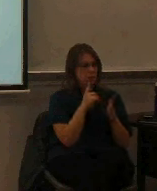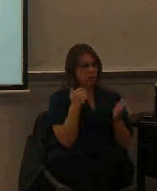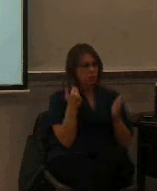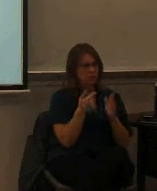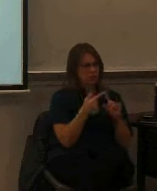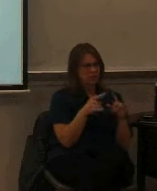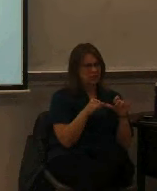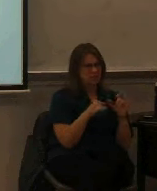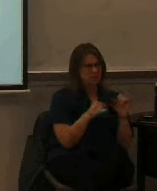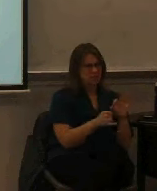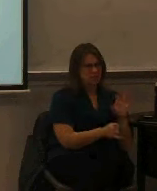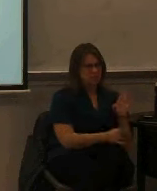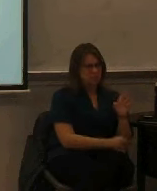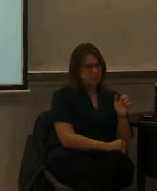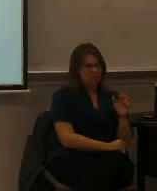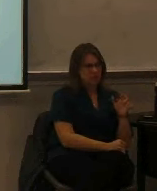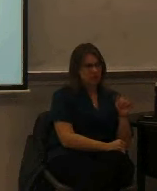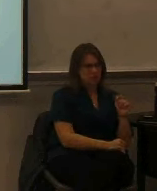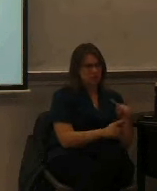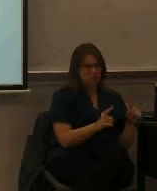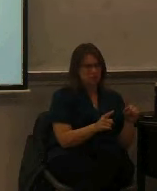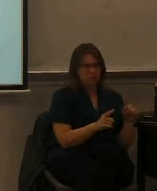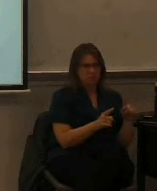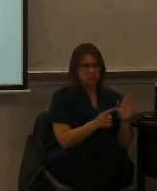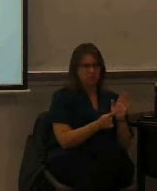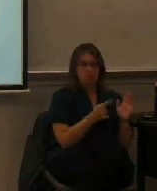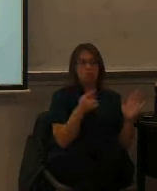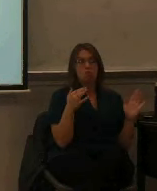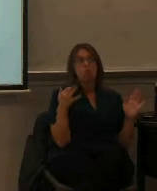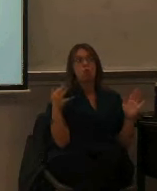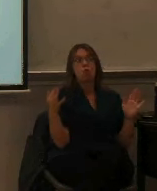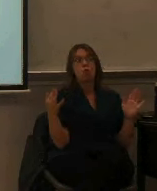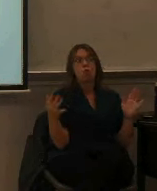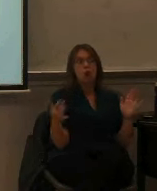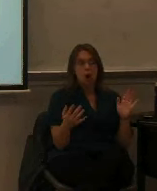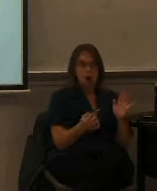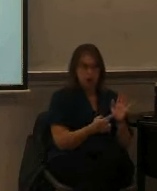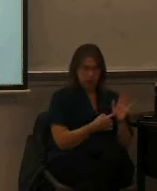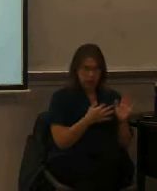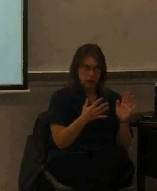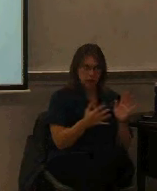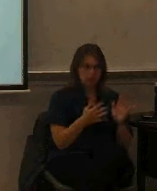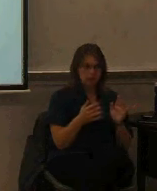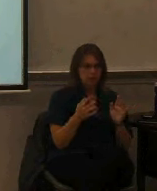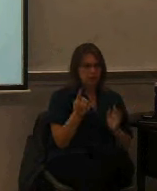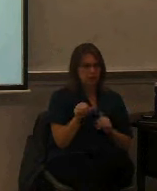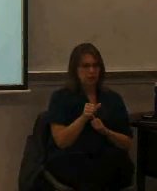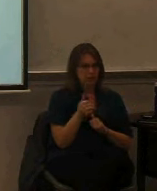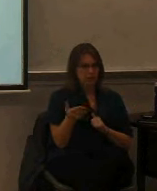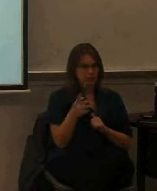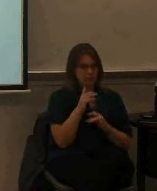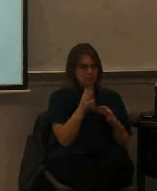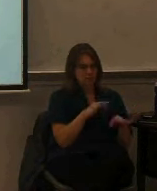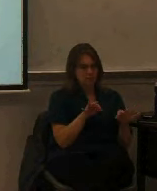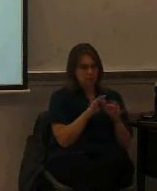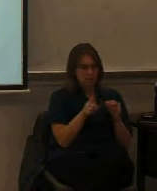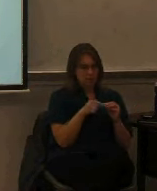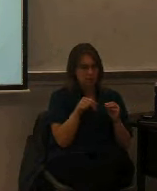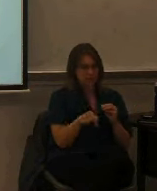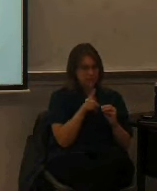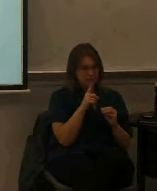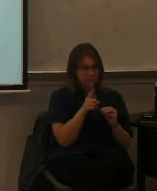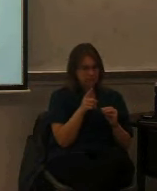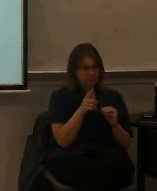that's another story. And one things that's really important about